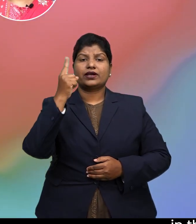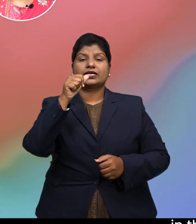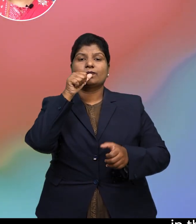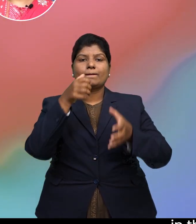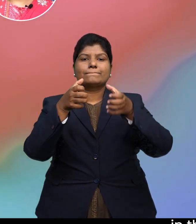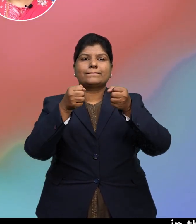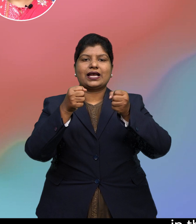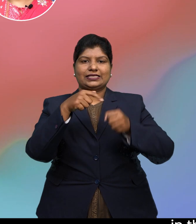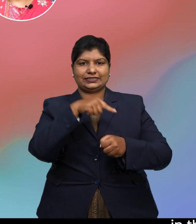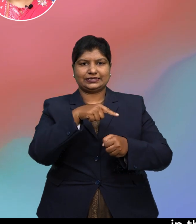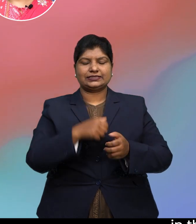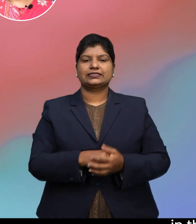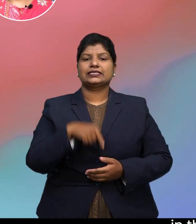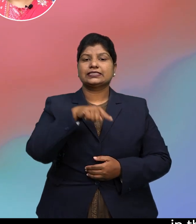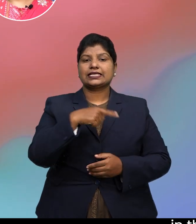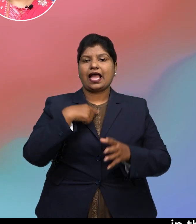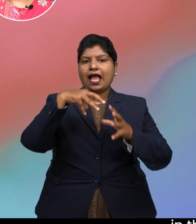accumulates in the mammary glands.